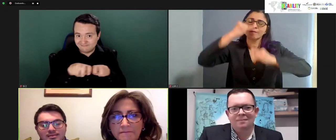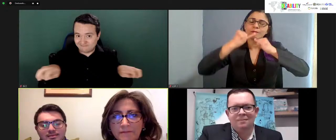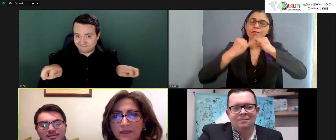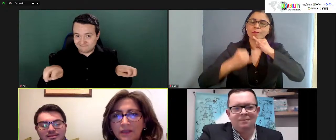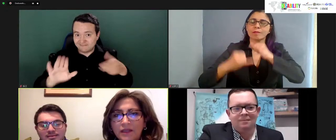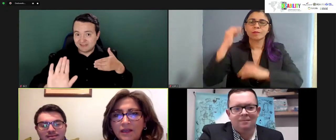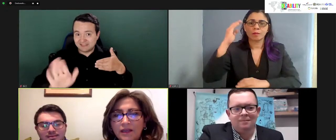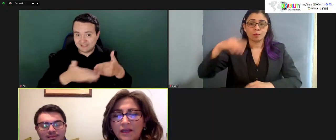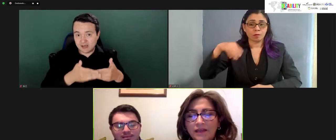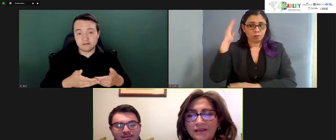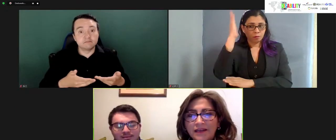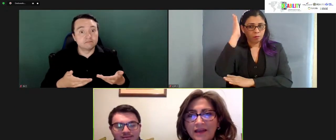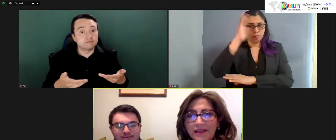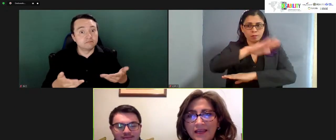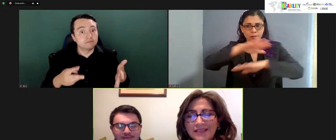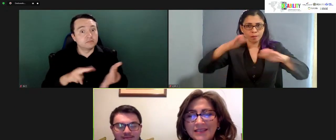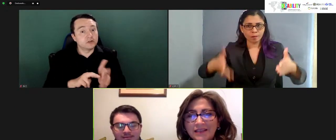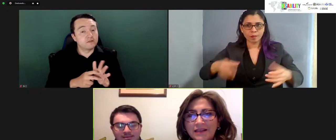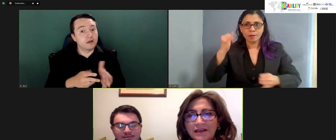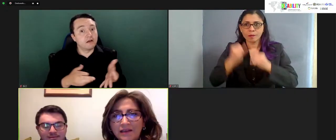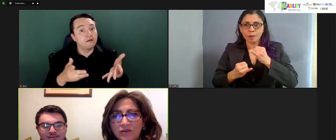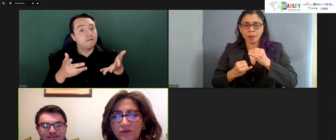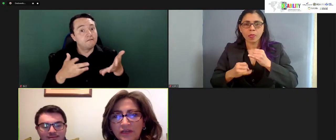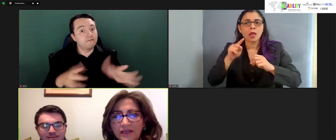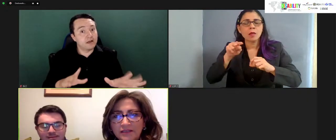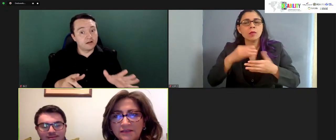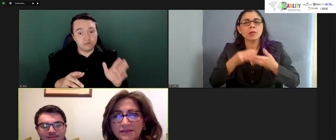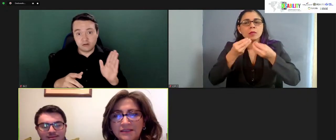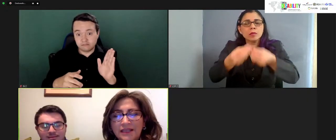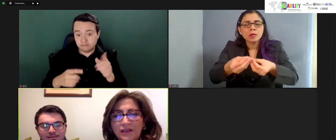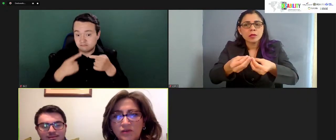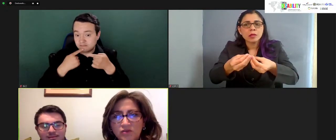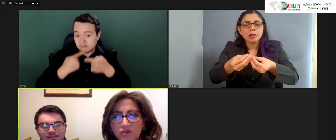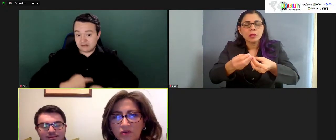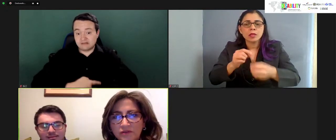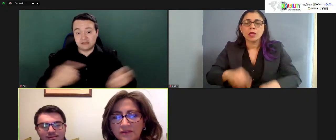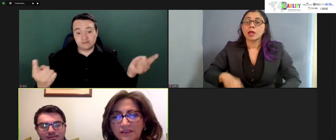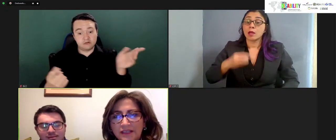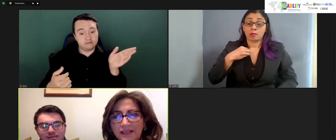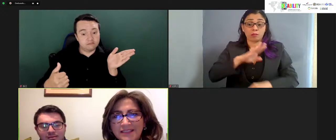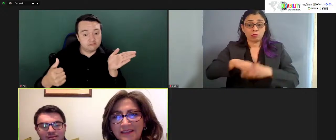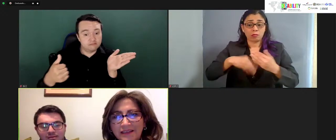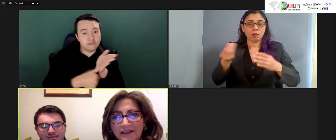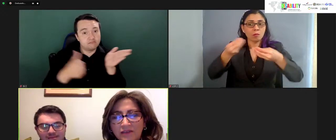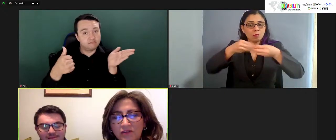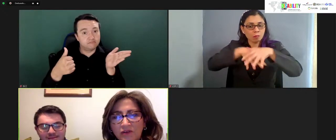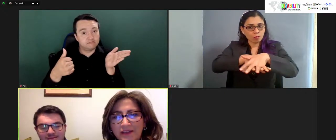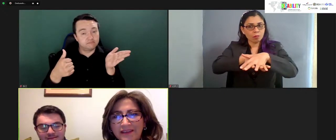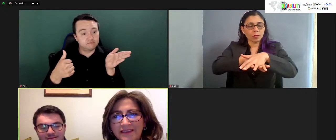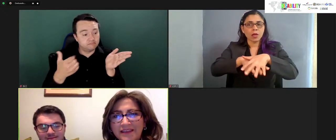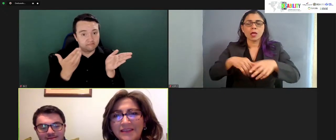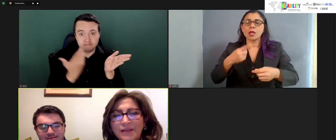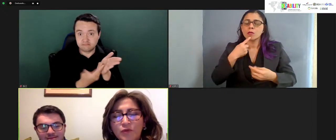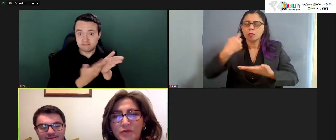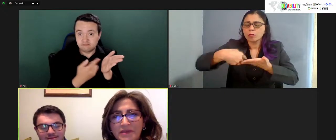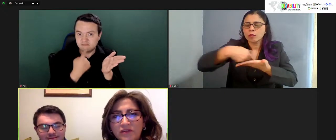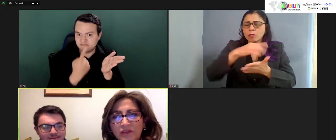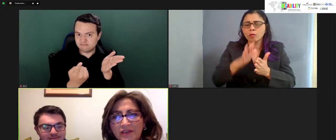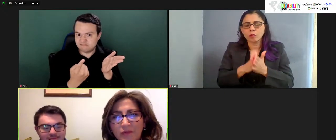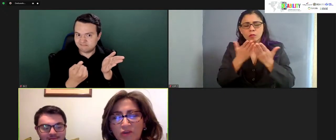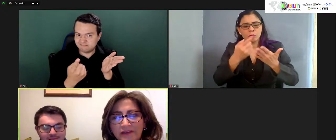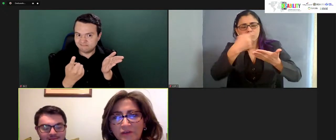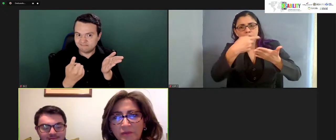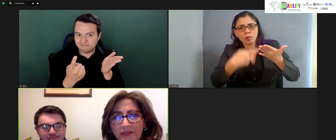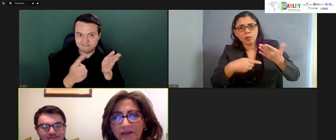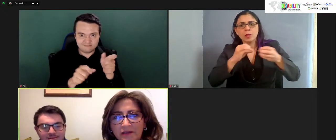in which we have delivered this inclusion declaration this